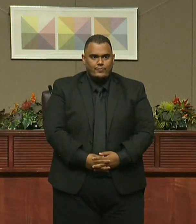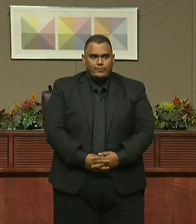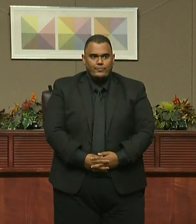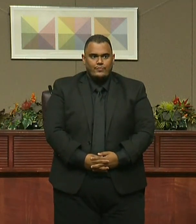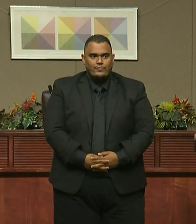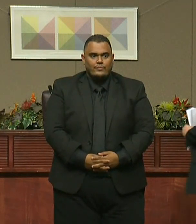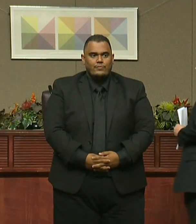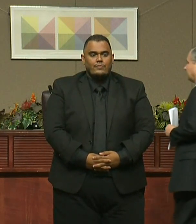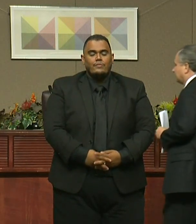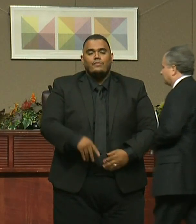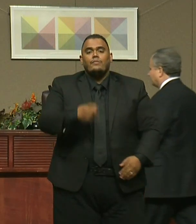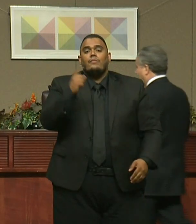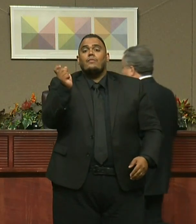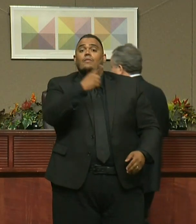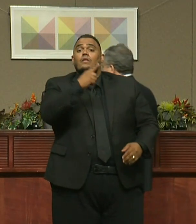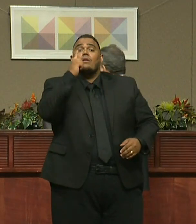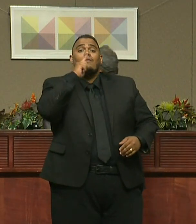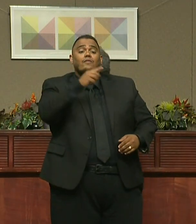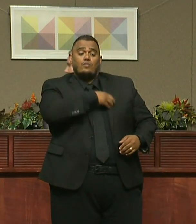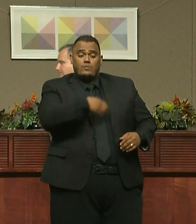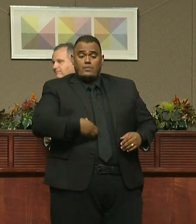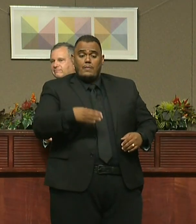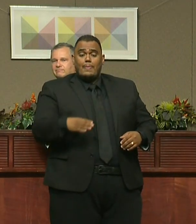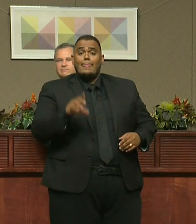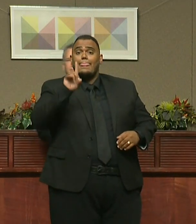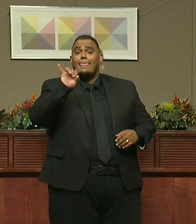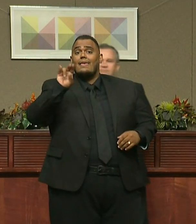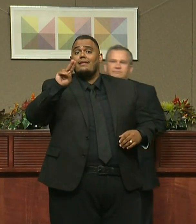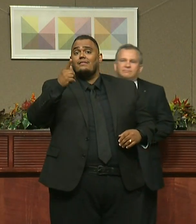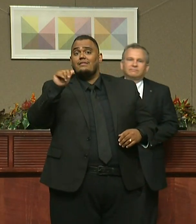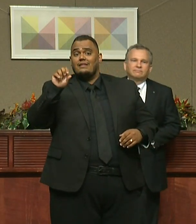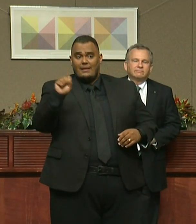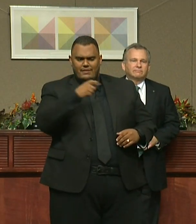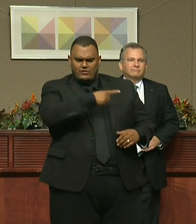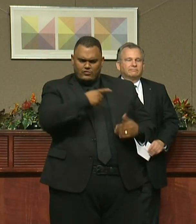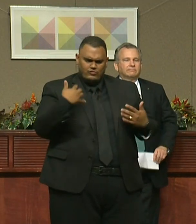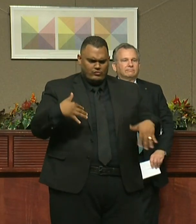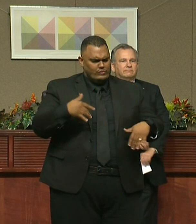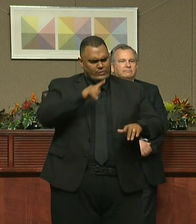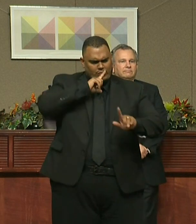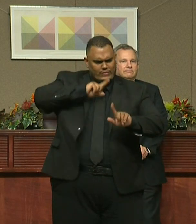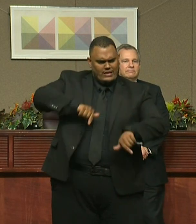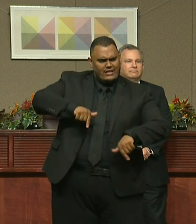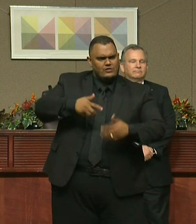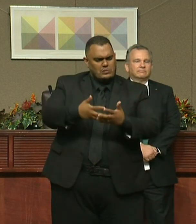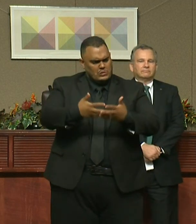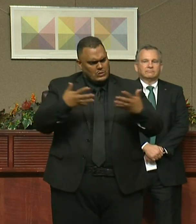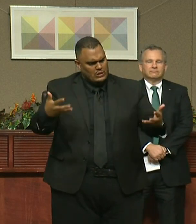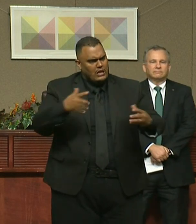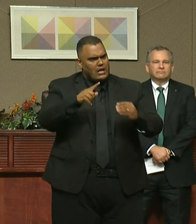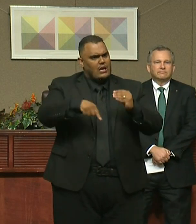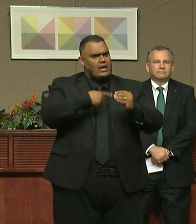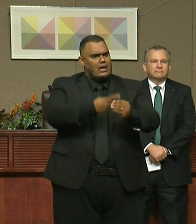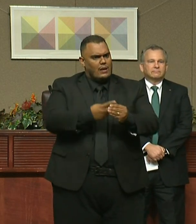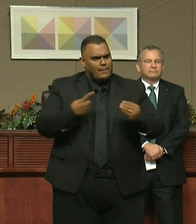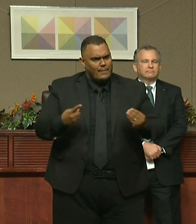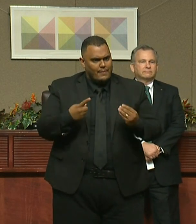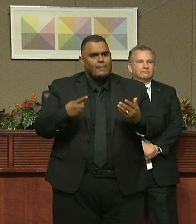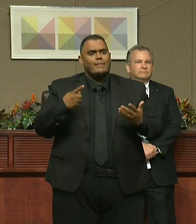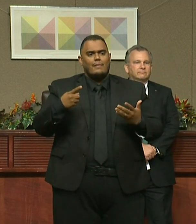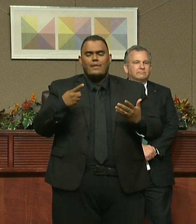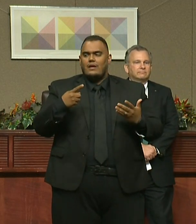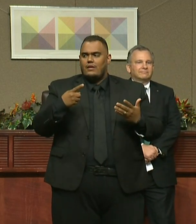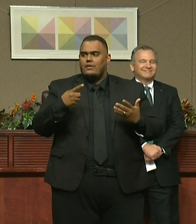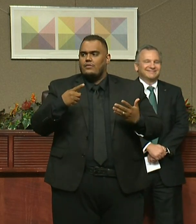This is for Mayor Demings. You've given quite a bit of answers on the convention center, but let me ask a